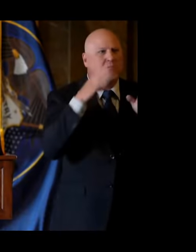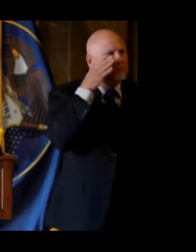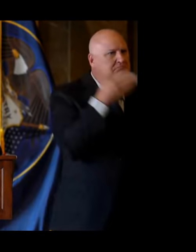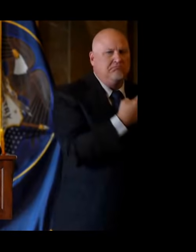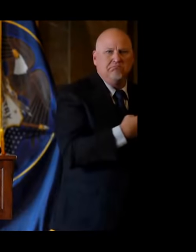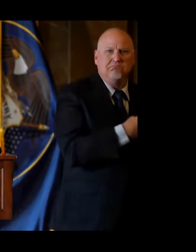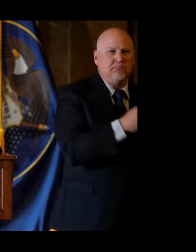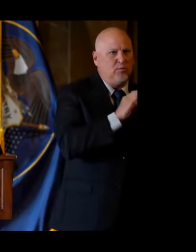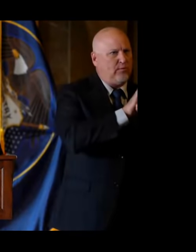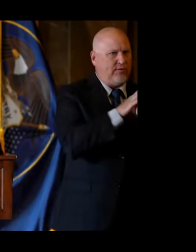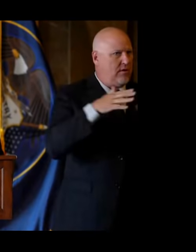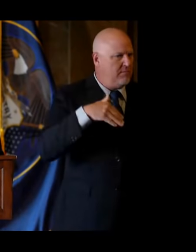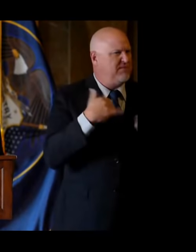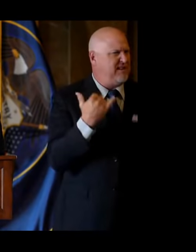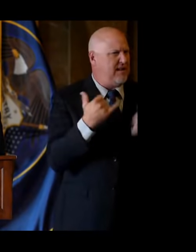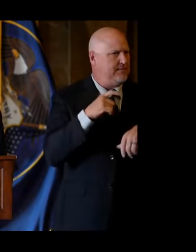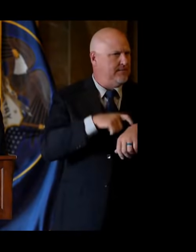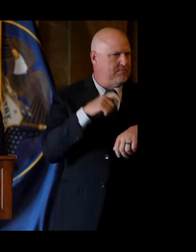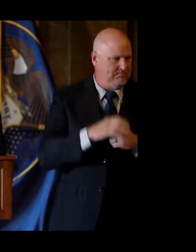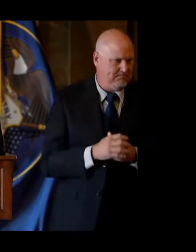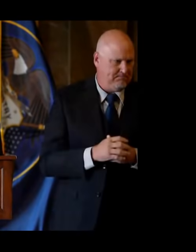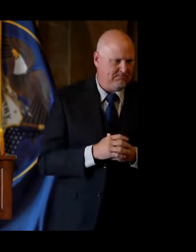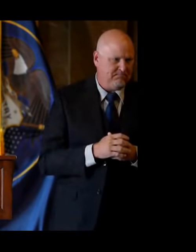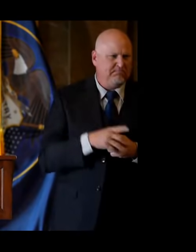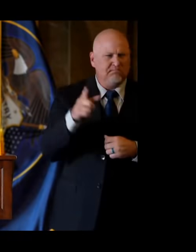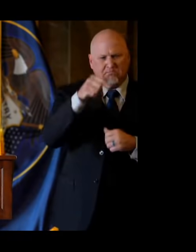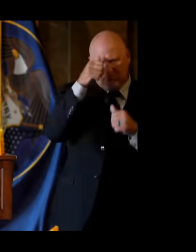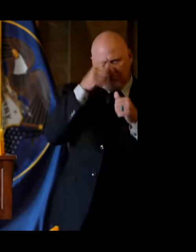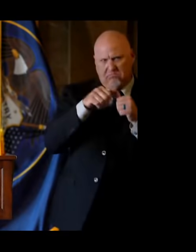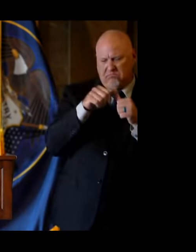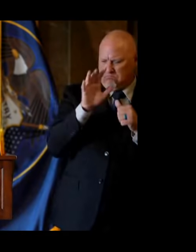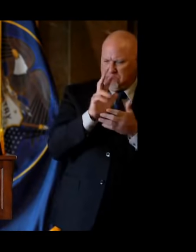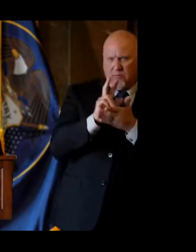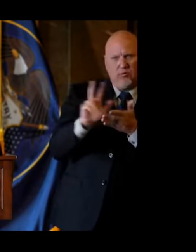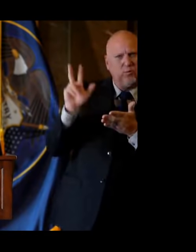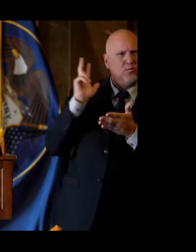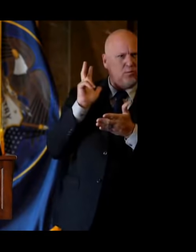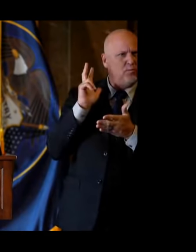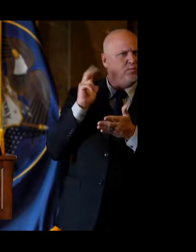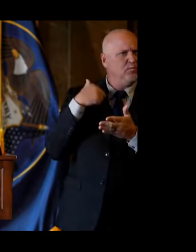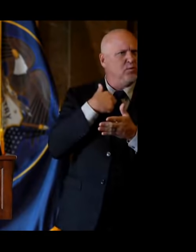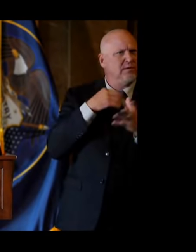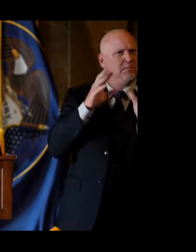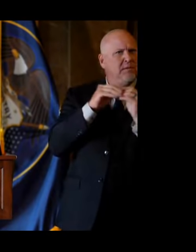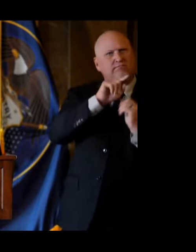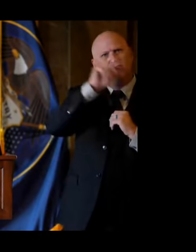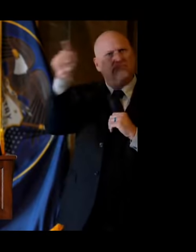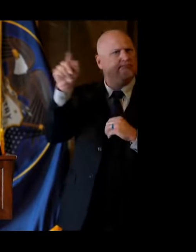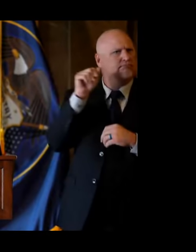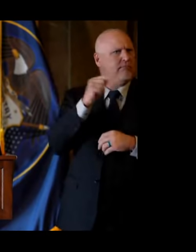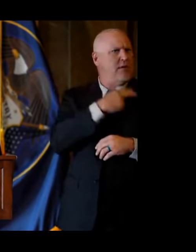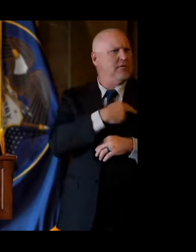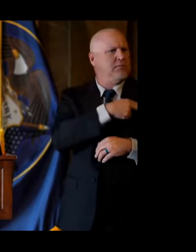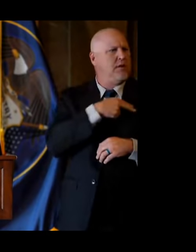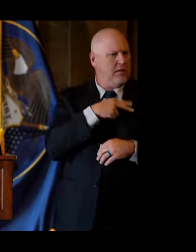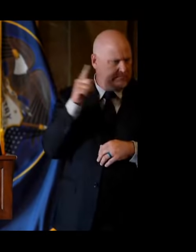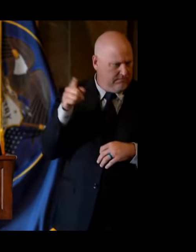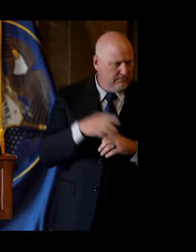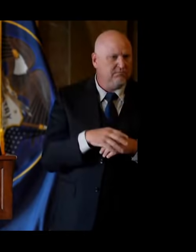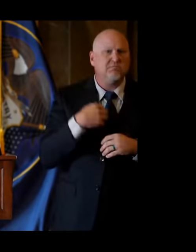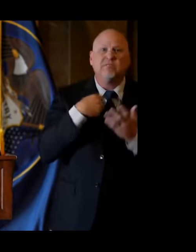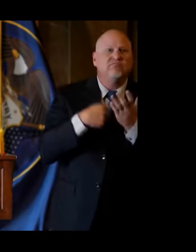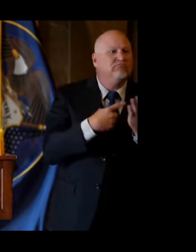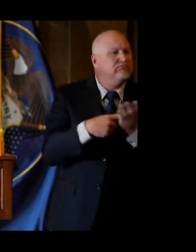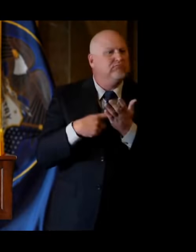remember it was a little over 3 weeks ago that we were last together talking about the spread of the